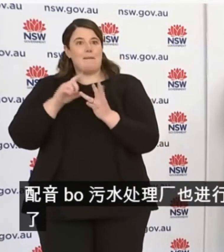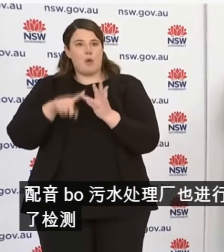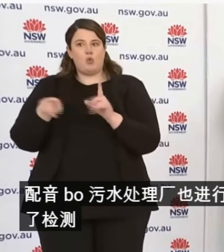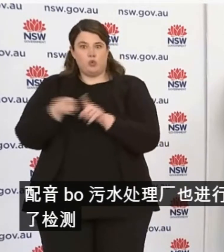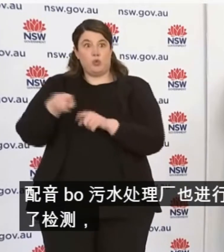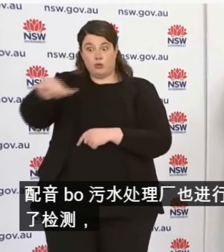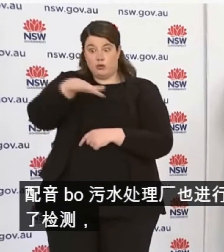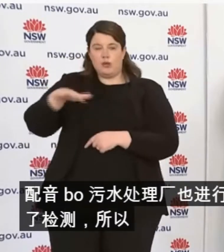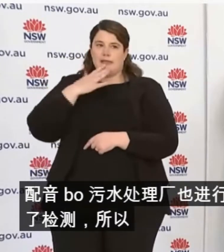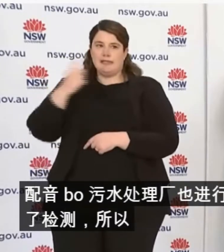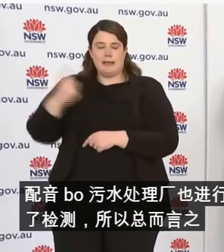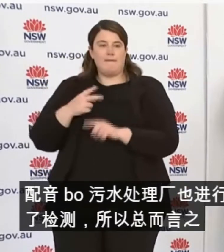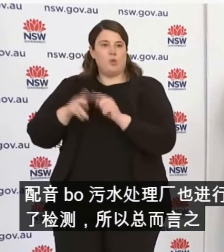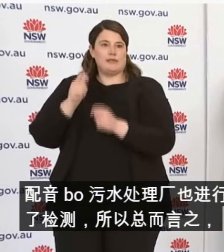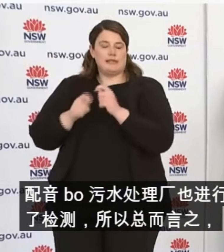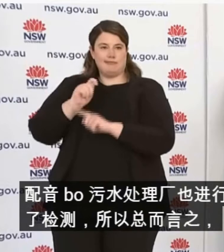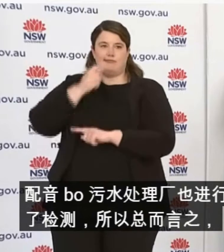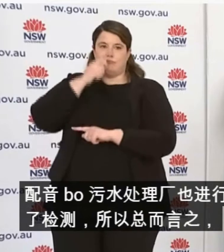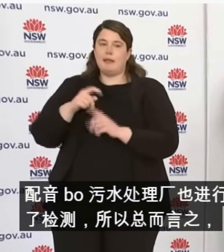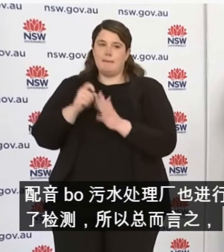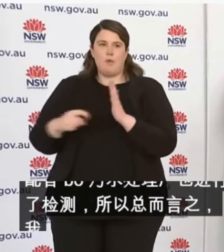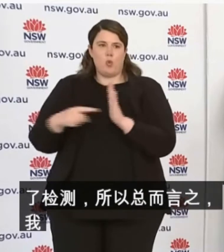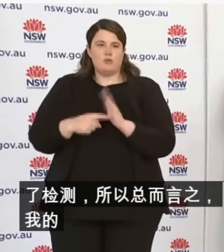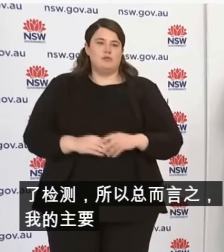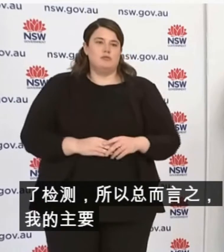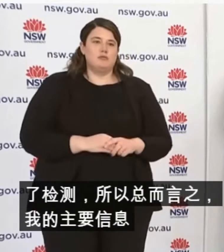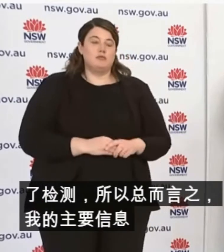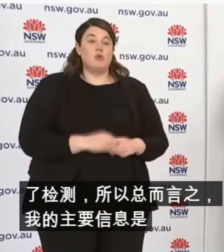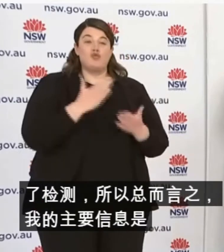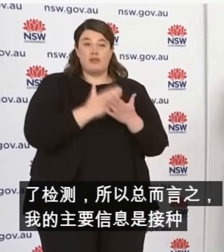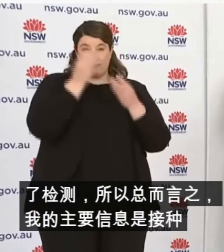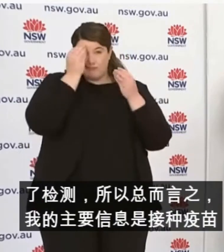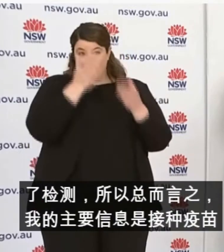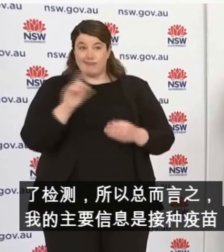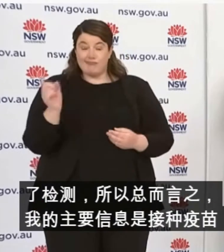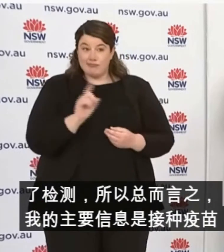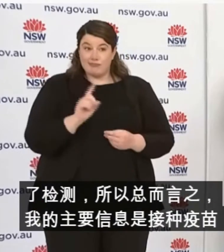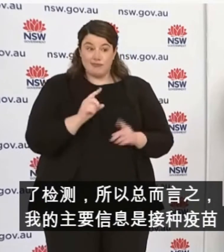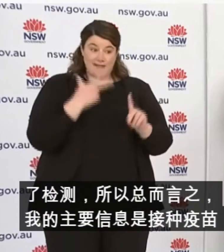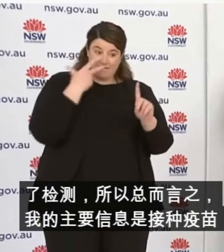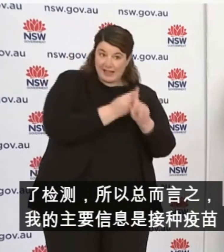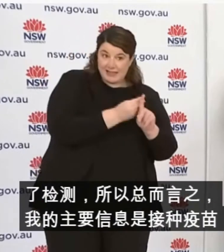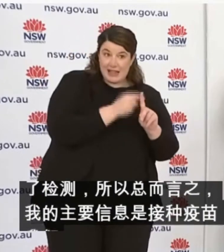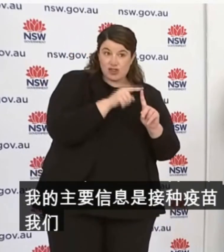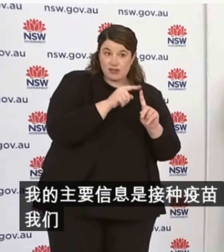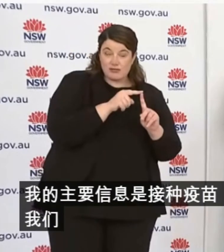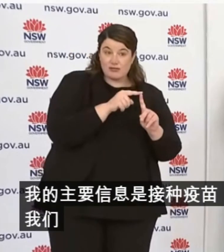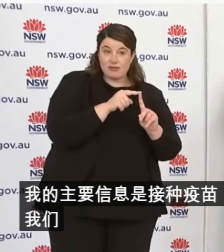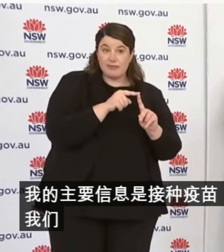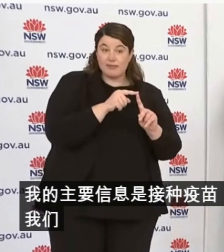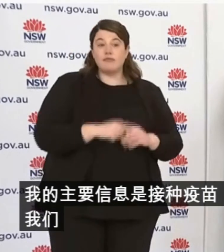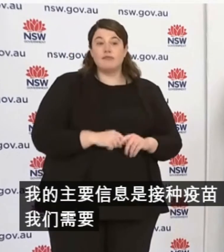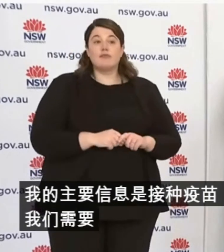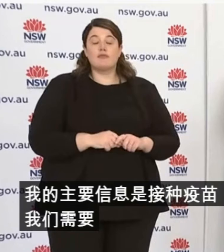a detection. So in summary, my key messages are vaccination. We need